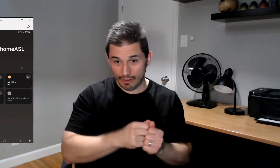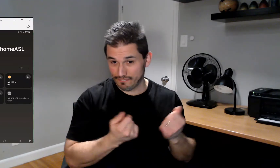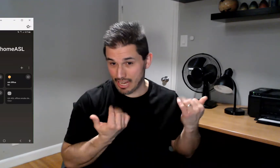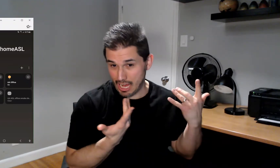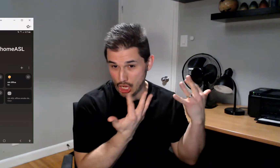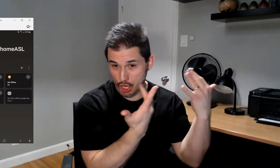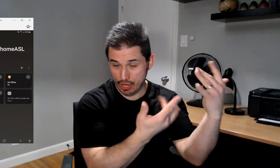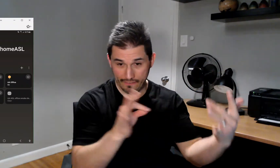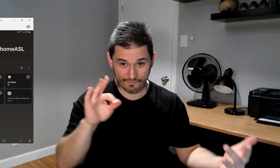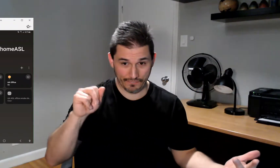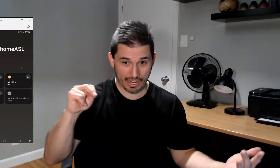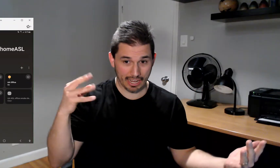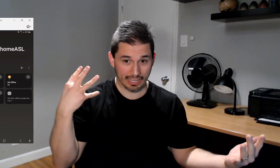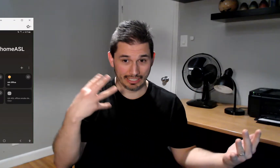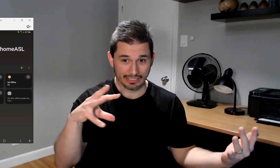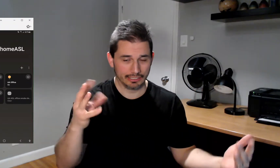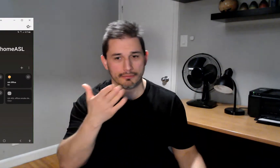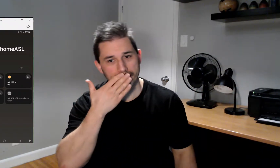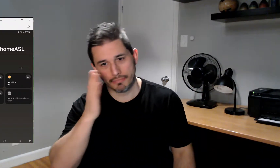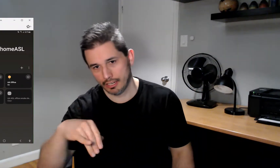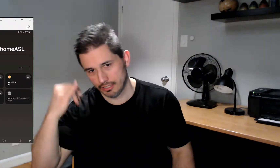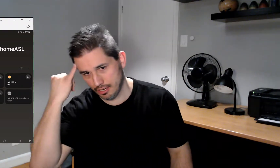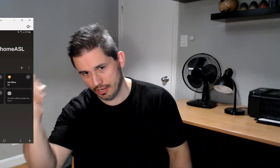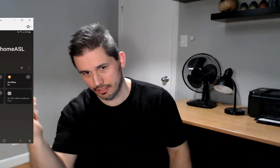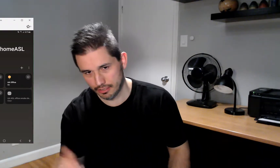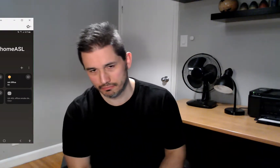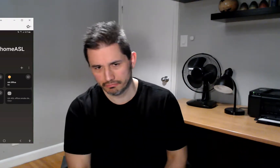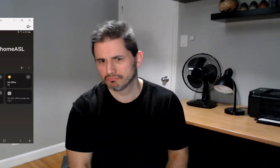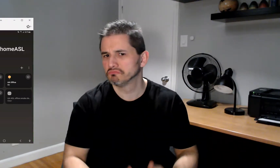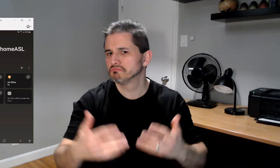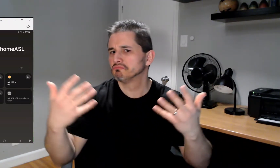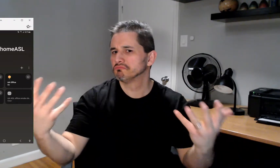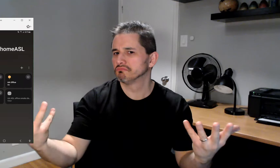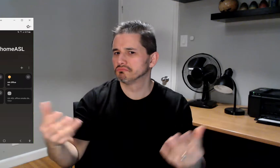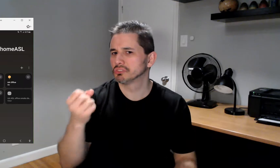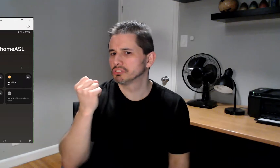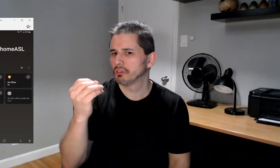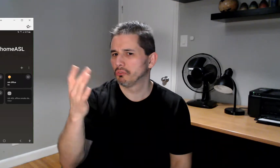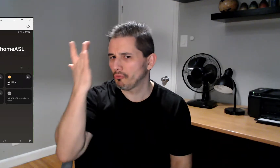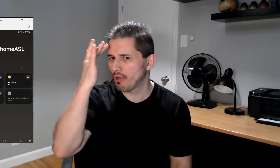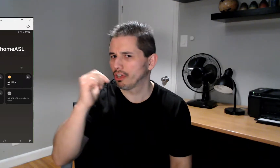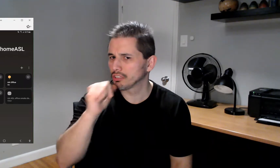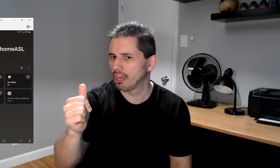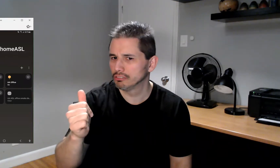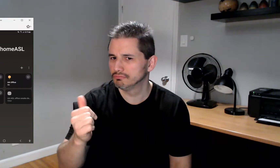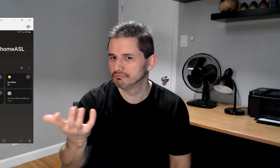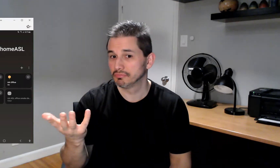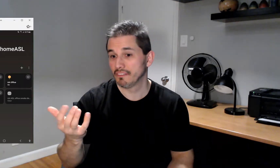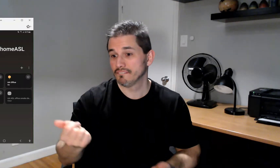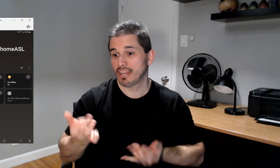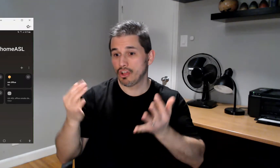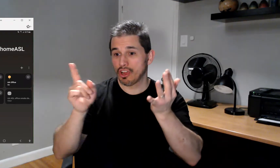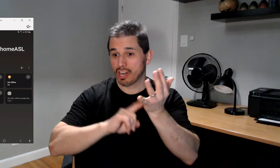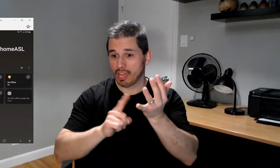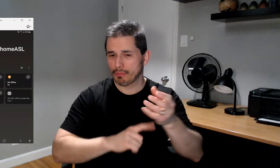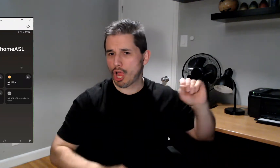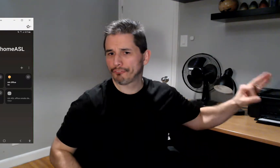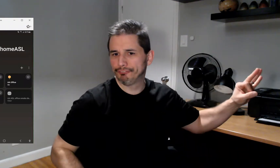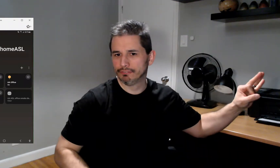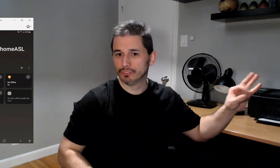But the thing is, if there's a fire, having a fan running is a terrible idea. So I figured, why not? I'll have the fan